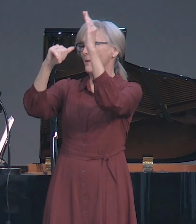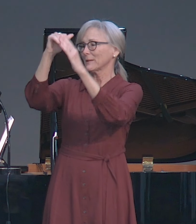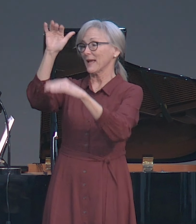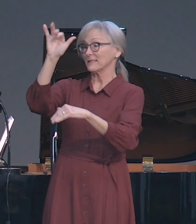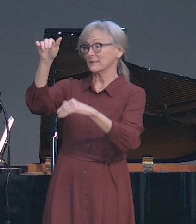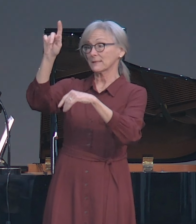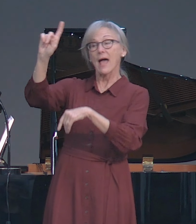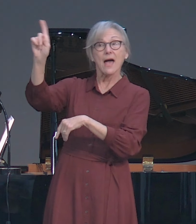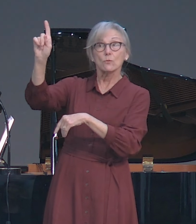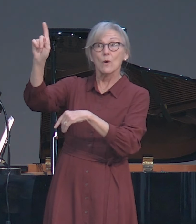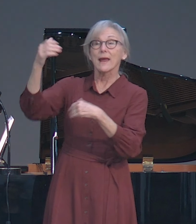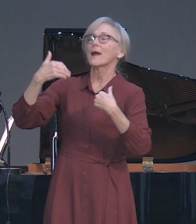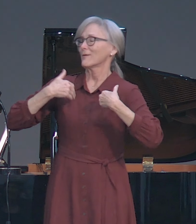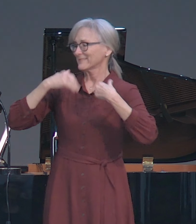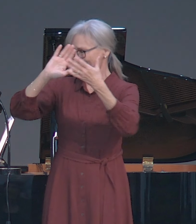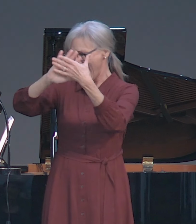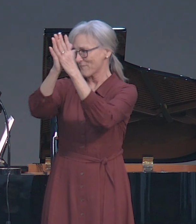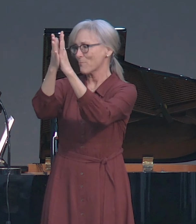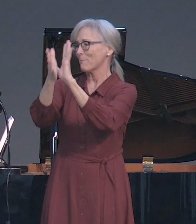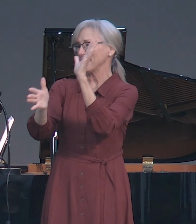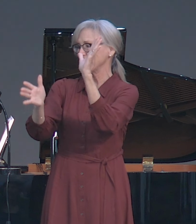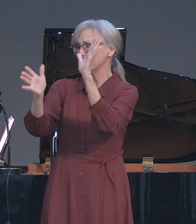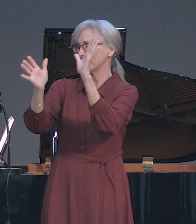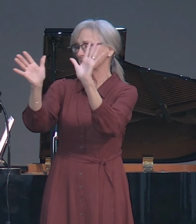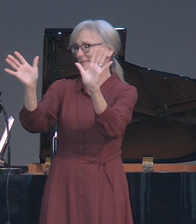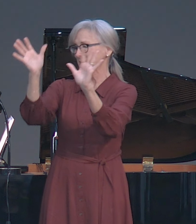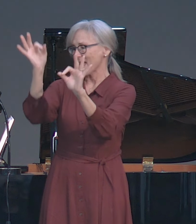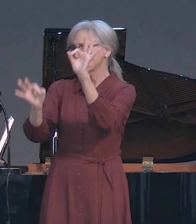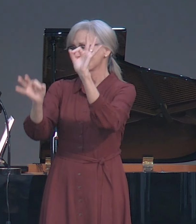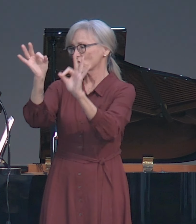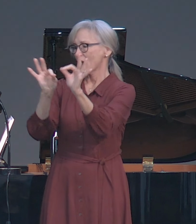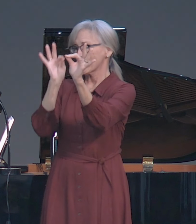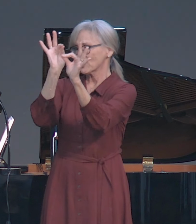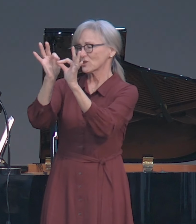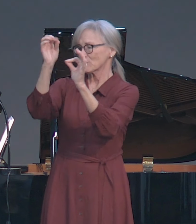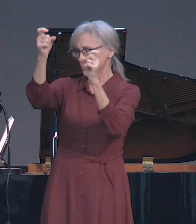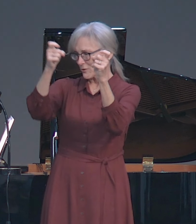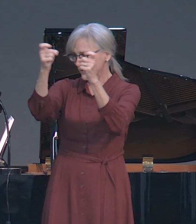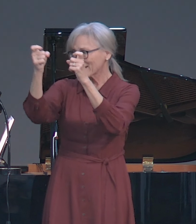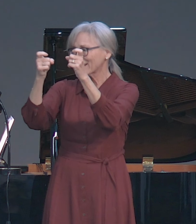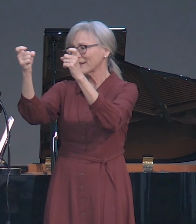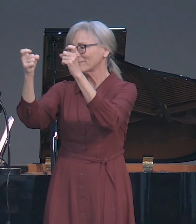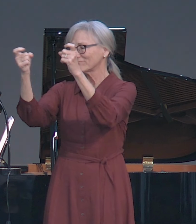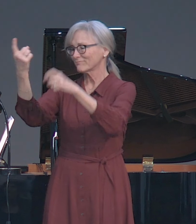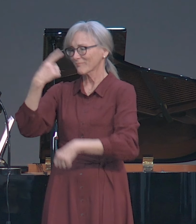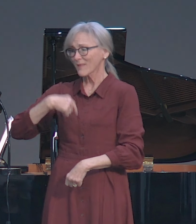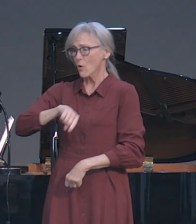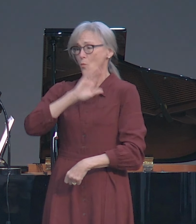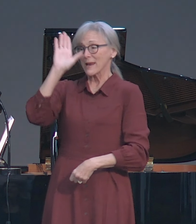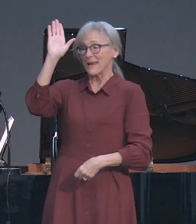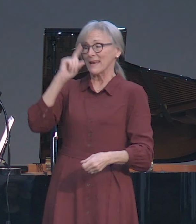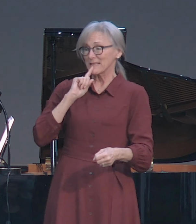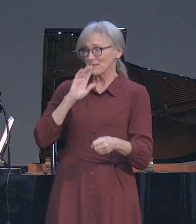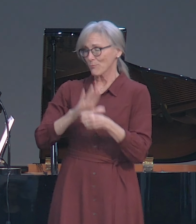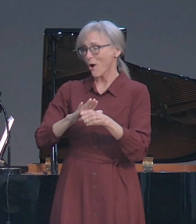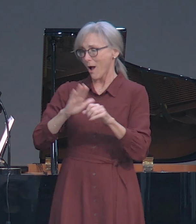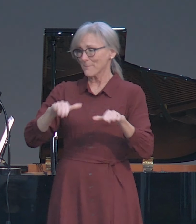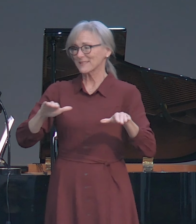own hand, a place where peace and justice reign. We